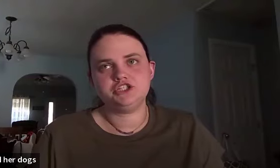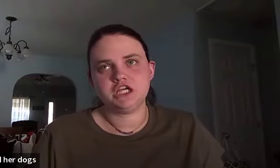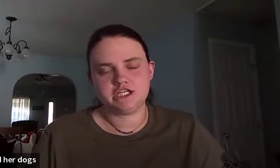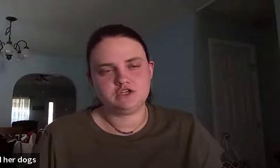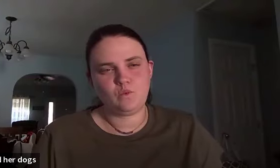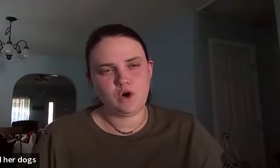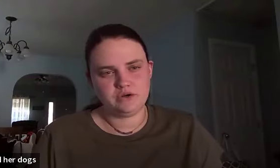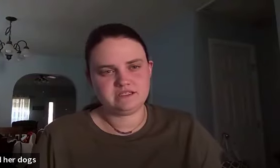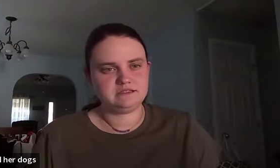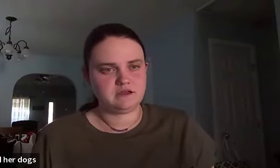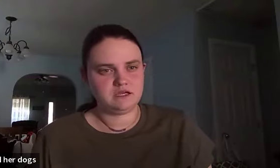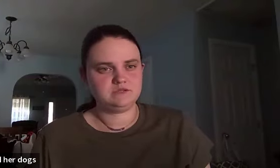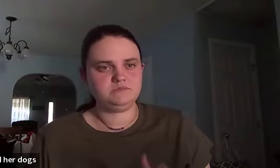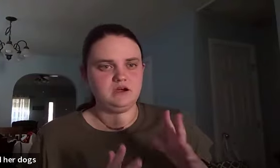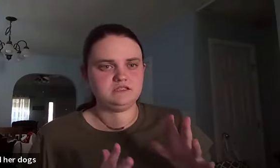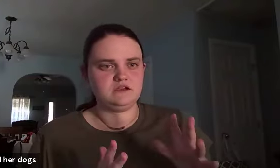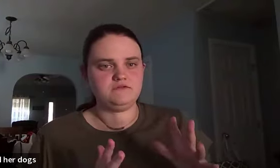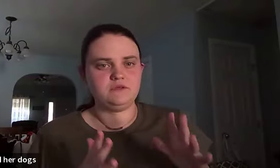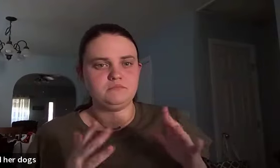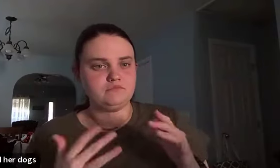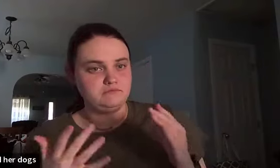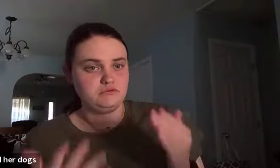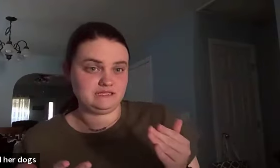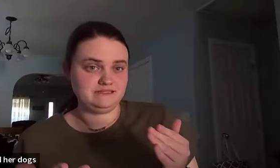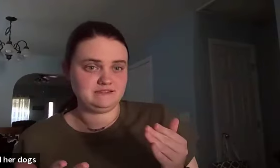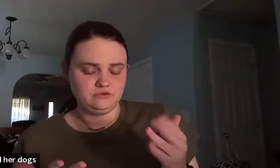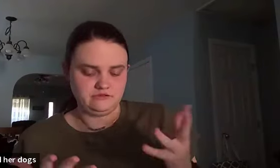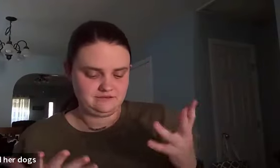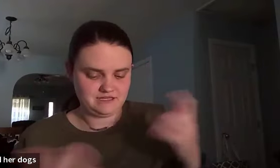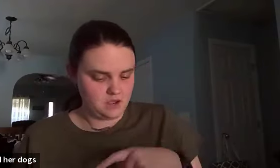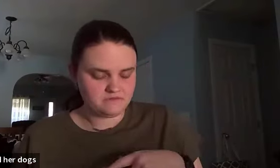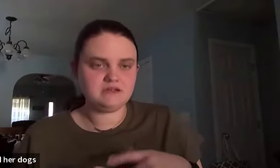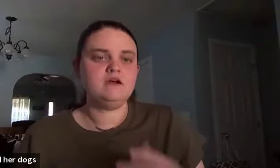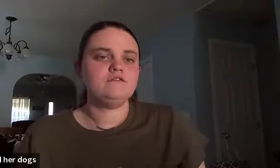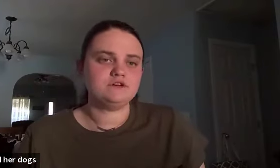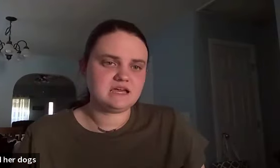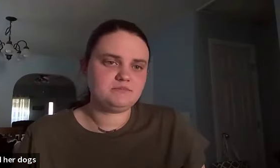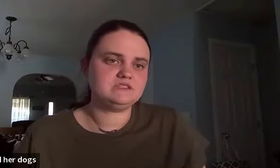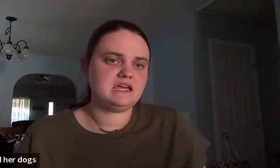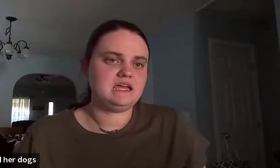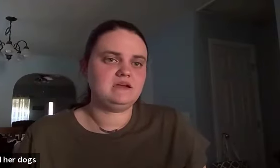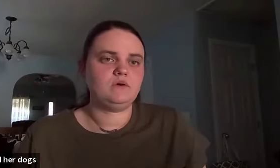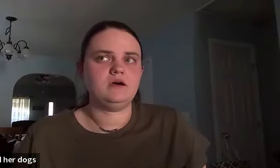and changing words and signs because of the present or the time of it, for example, saying